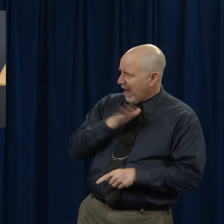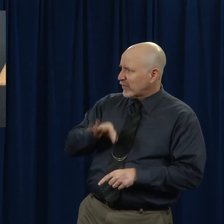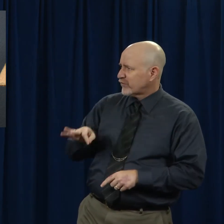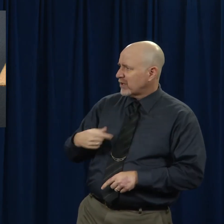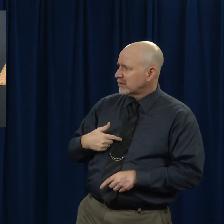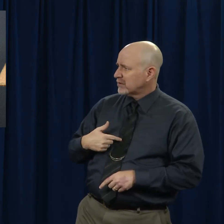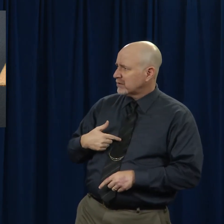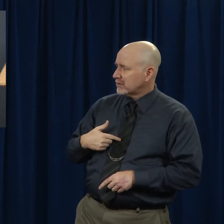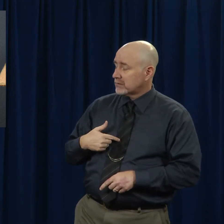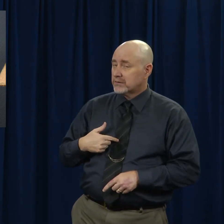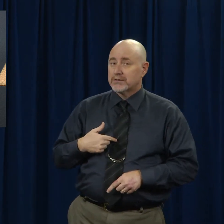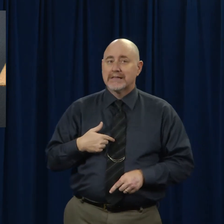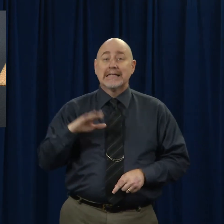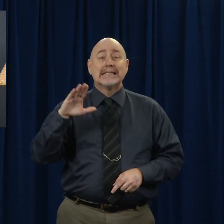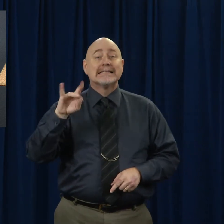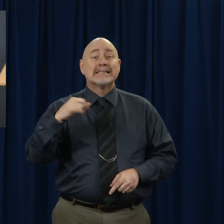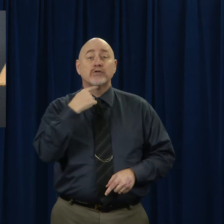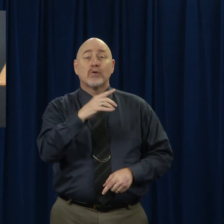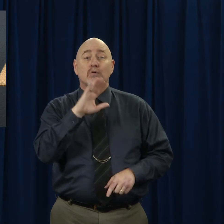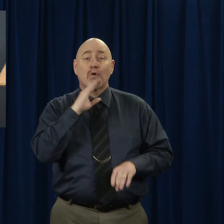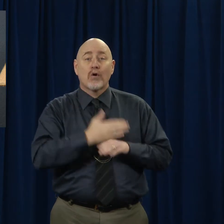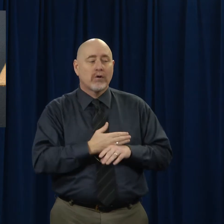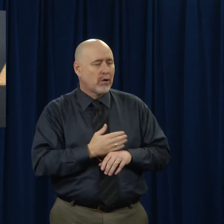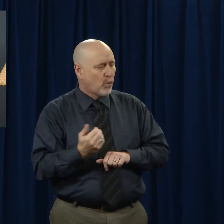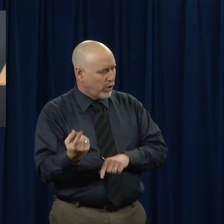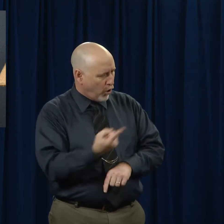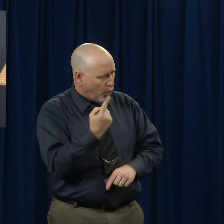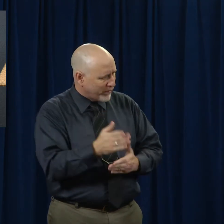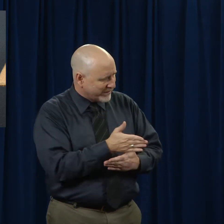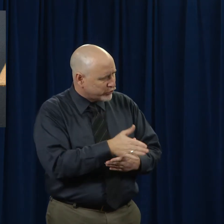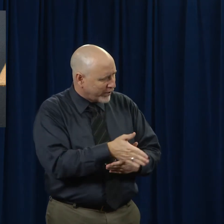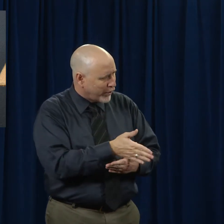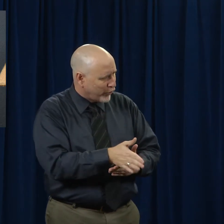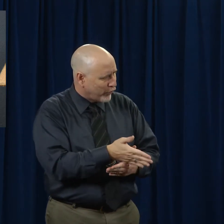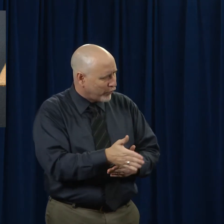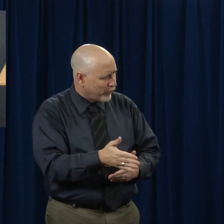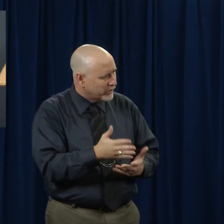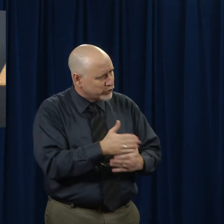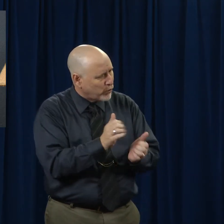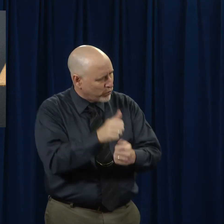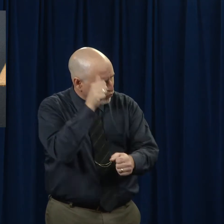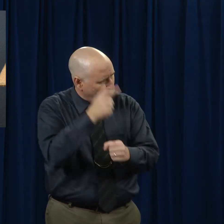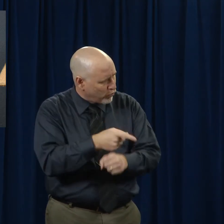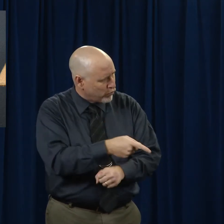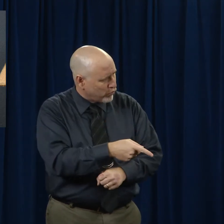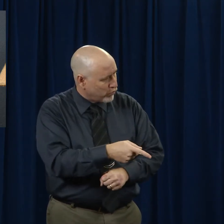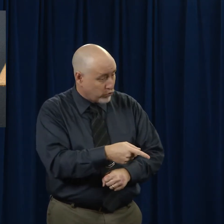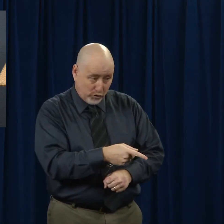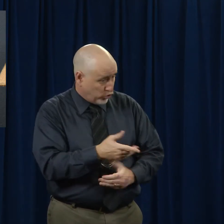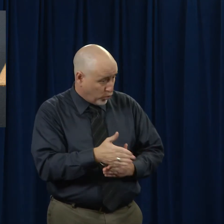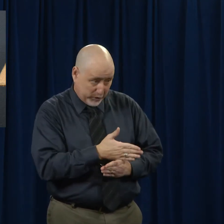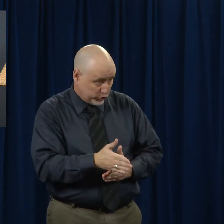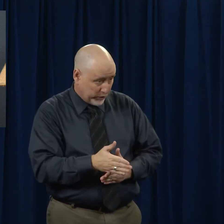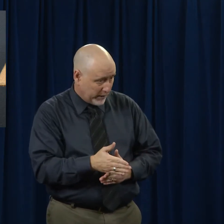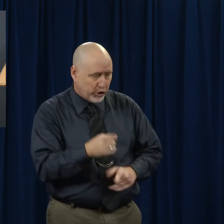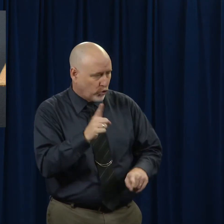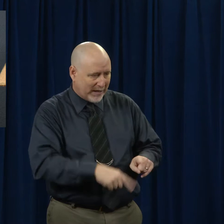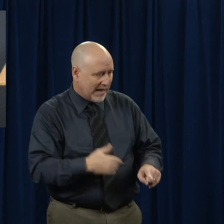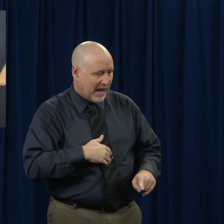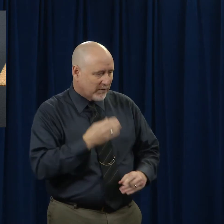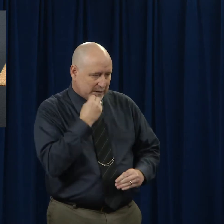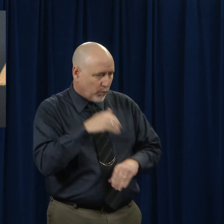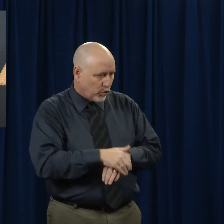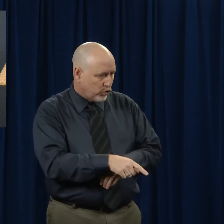French fries. And Cindy said, well, we always share, and I want you to share with your brother, and if you don't want to share, then you can't